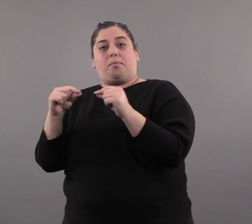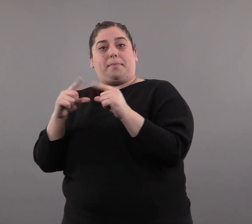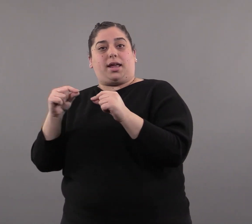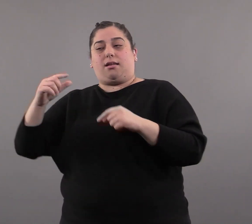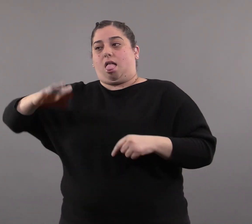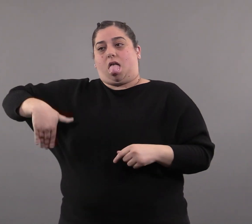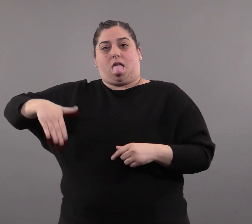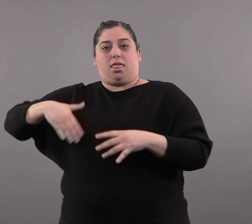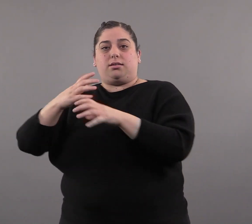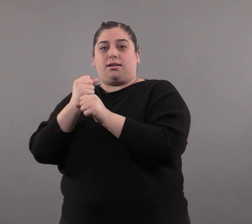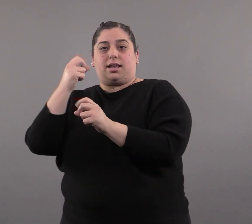recommendations.